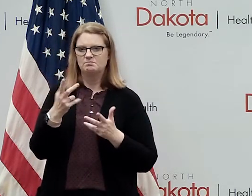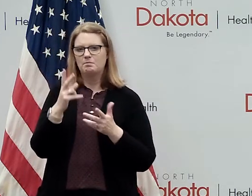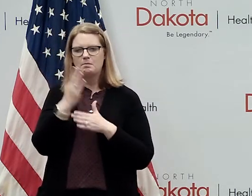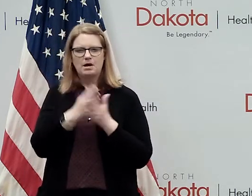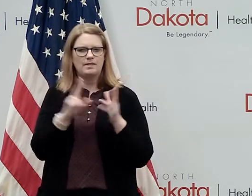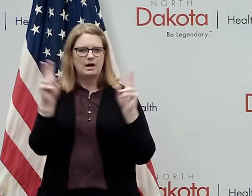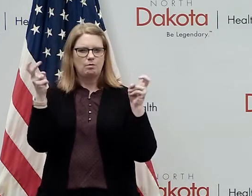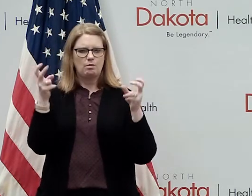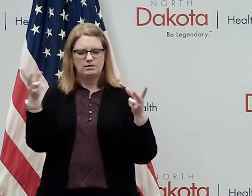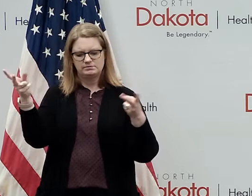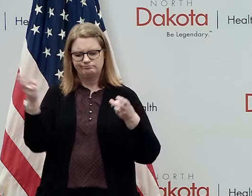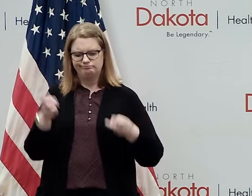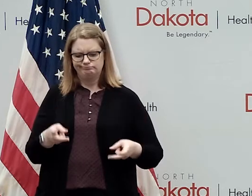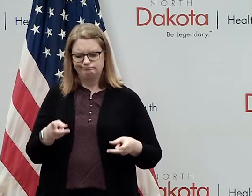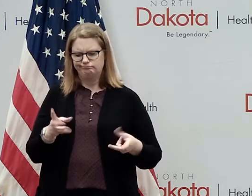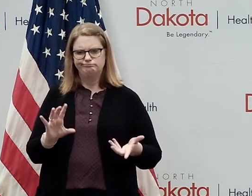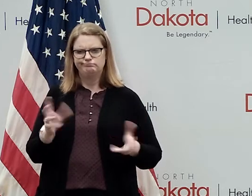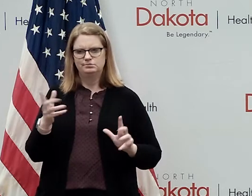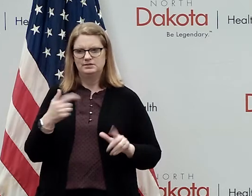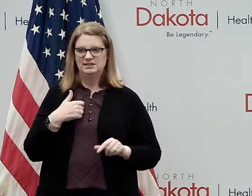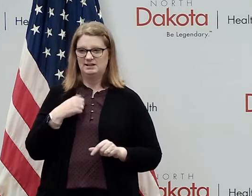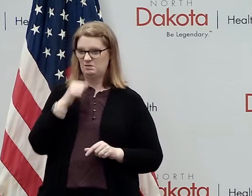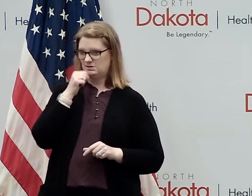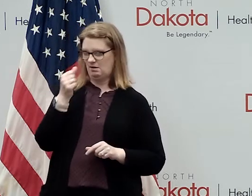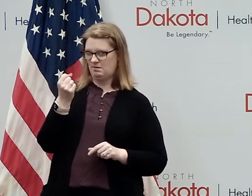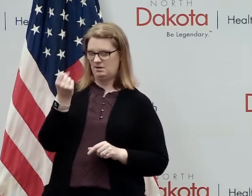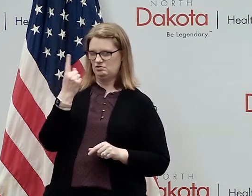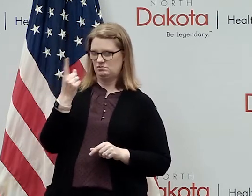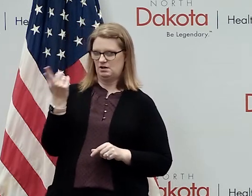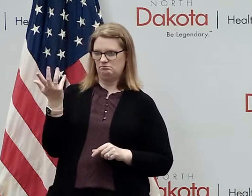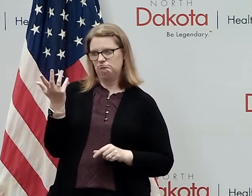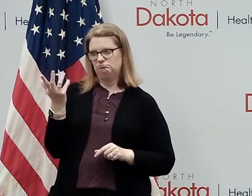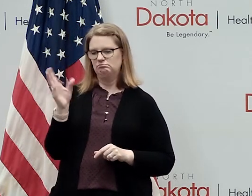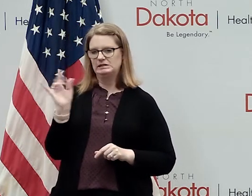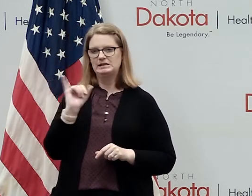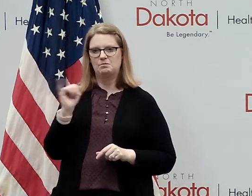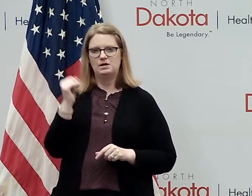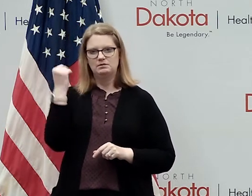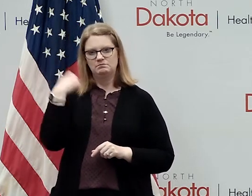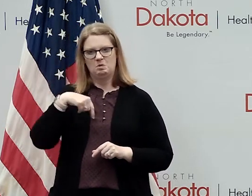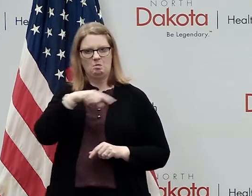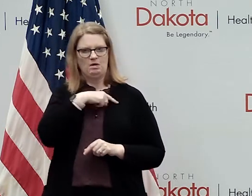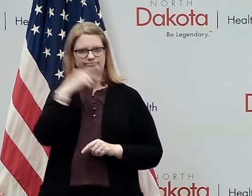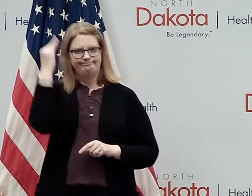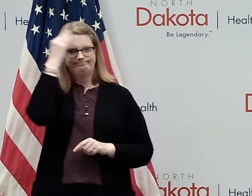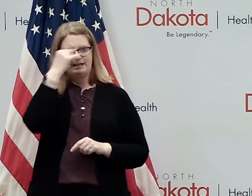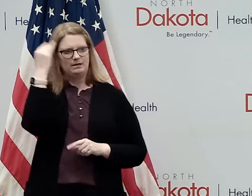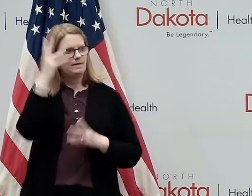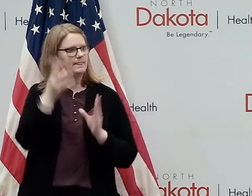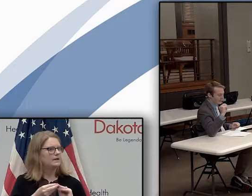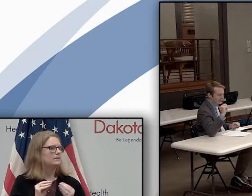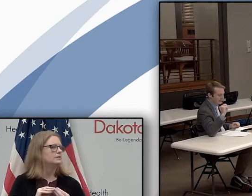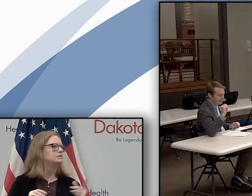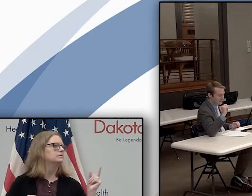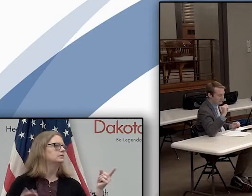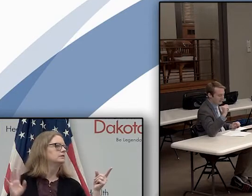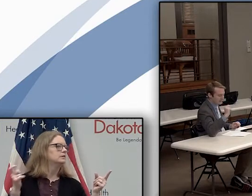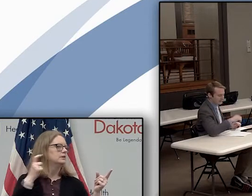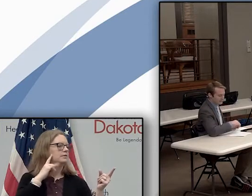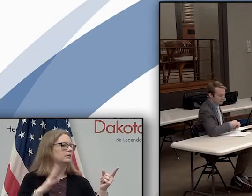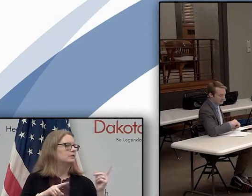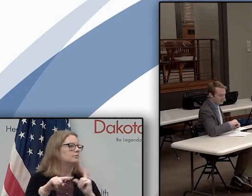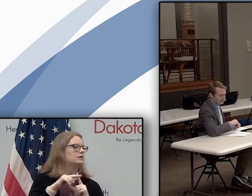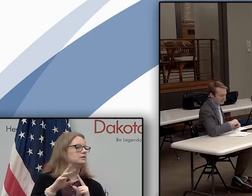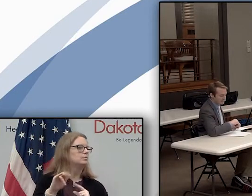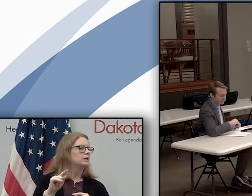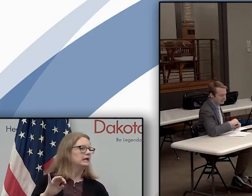but because that was not my takeaway of it. I mean, it was the same way we think about the numbers here. Jacob? Governor, with the positive rate